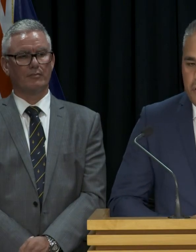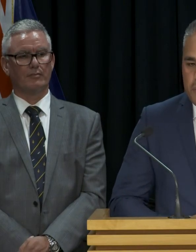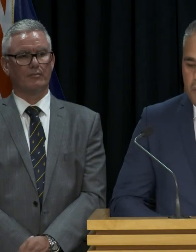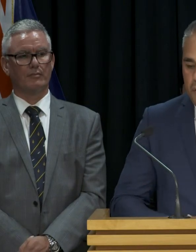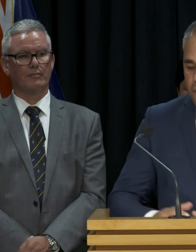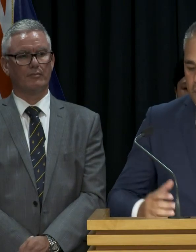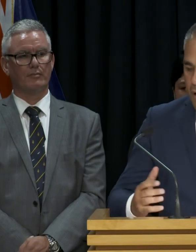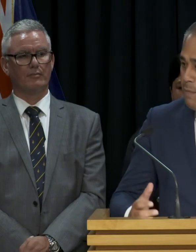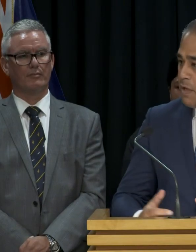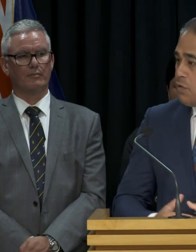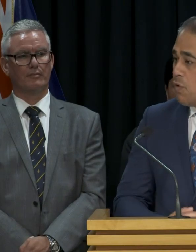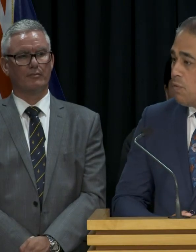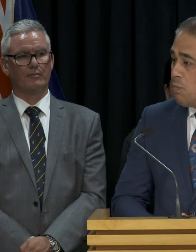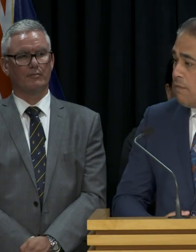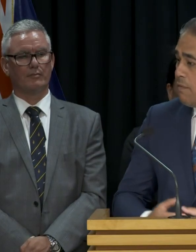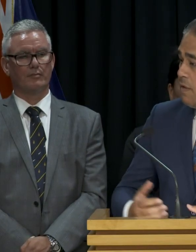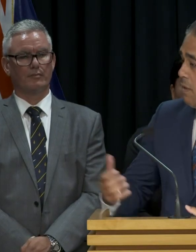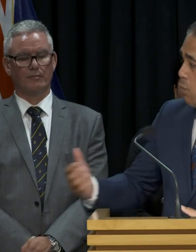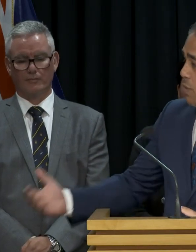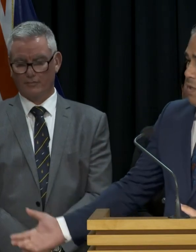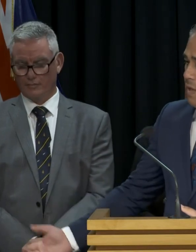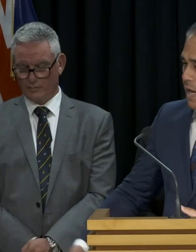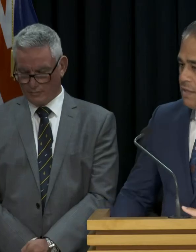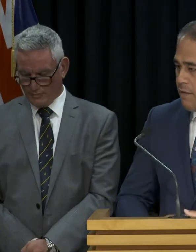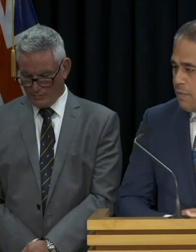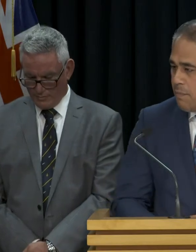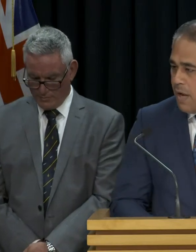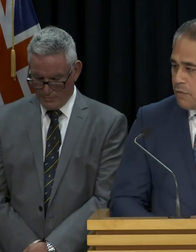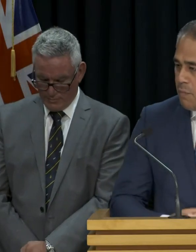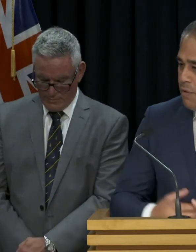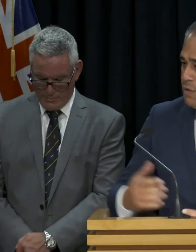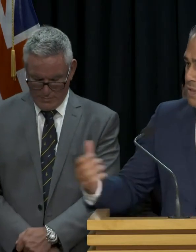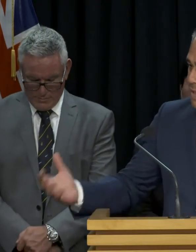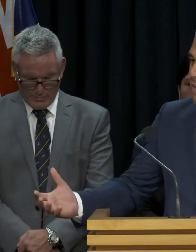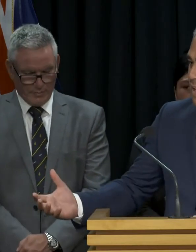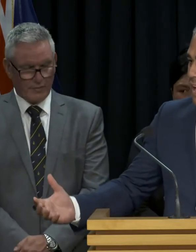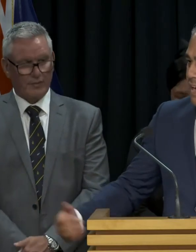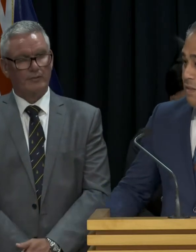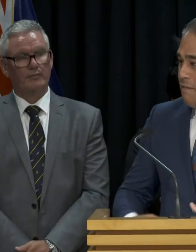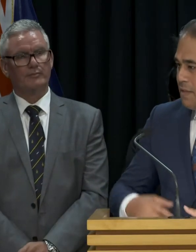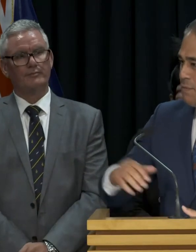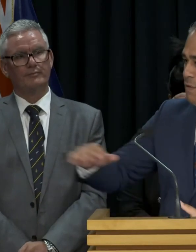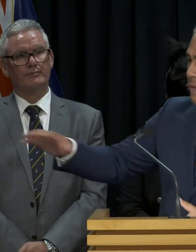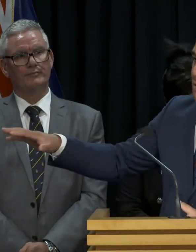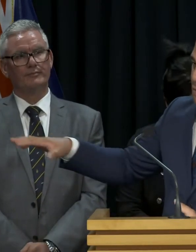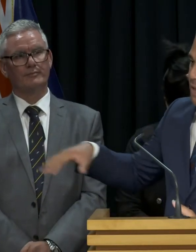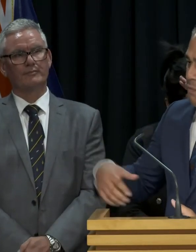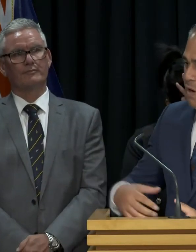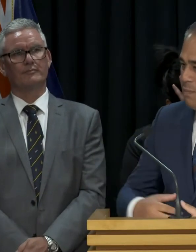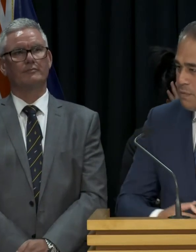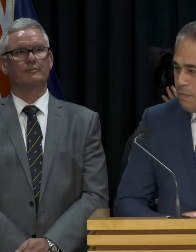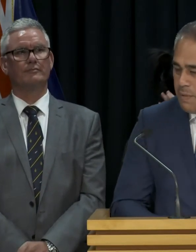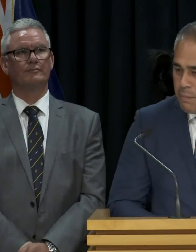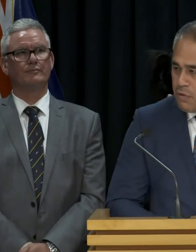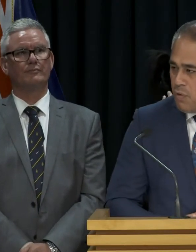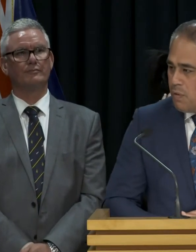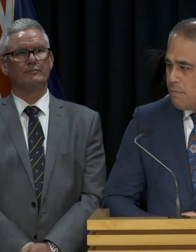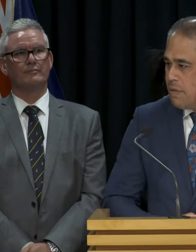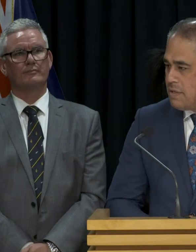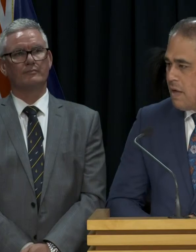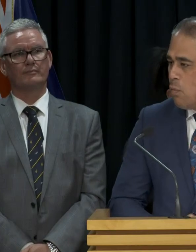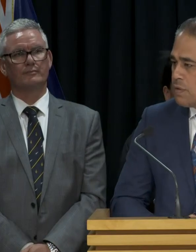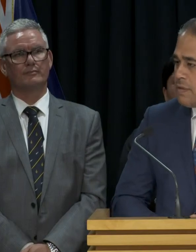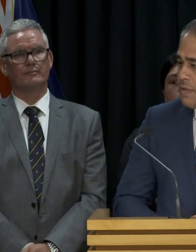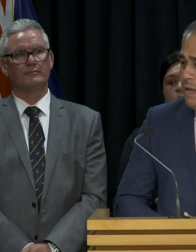happen in terms of climate control. We've already in the last government embarked on purchasing another vessel to make sure that we're able to better patrol